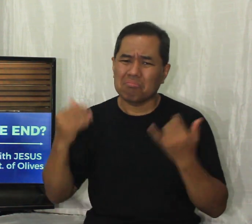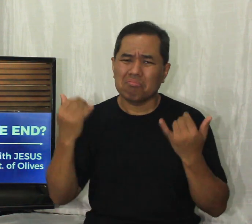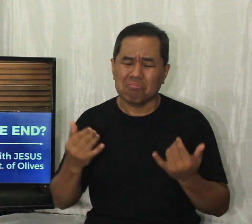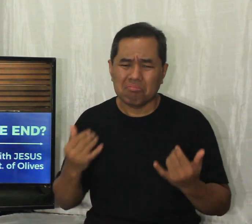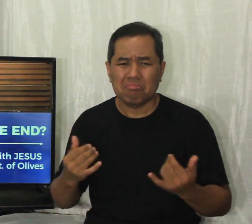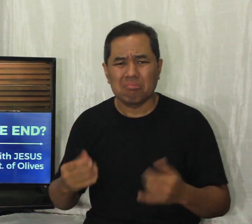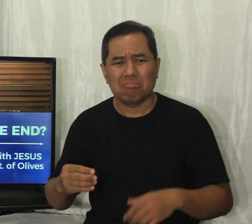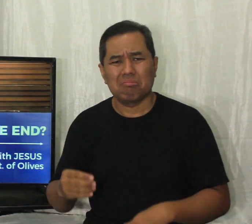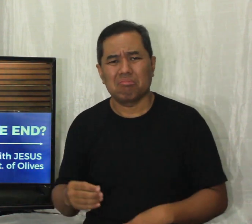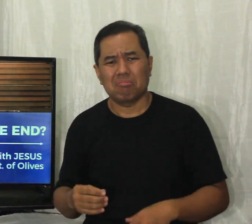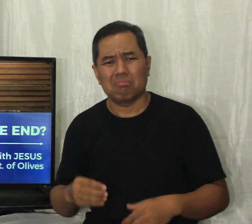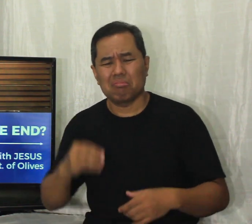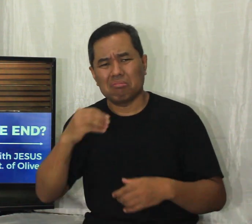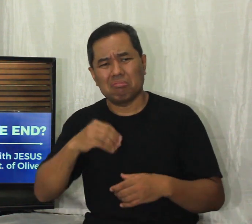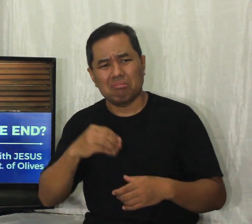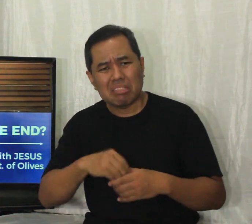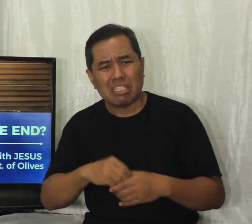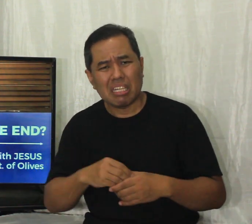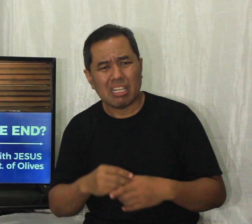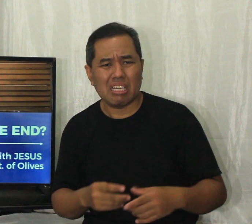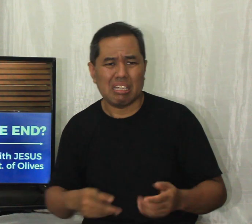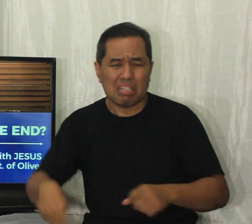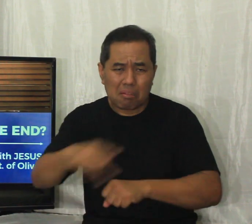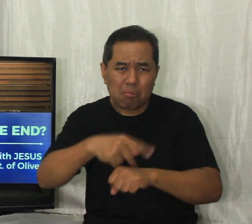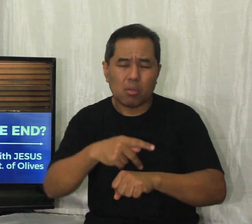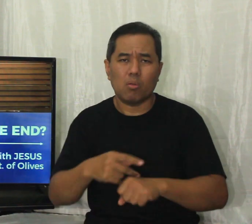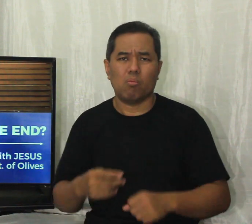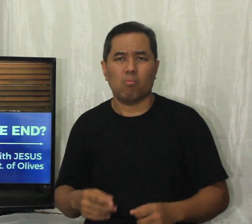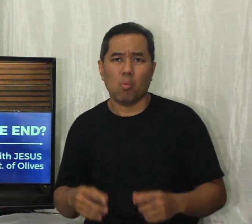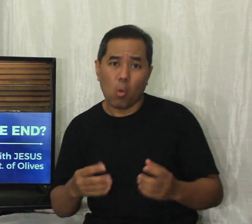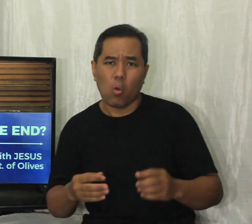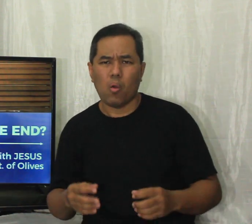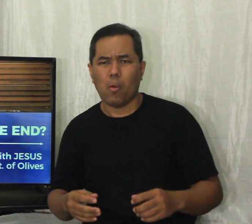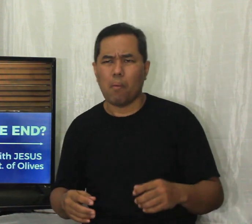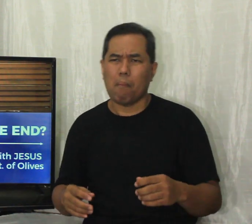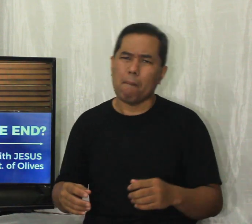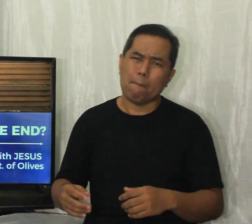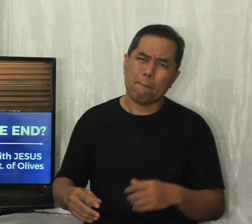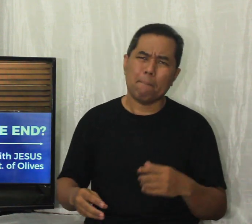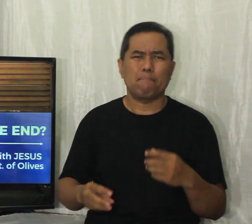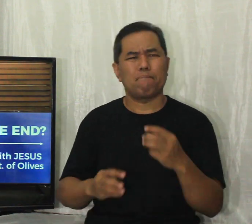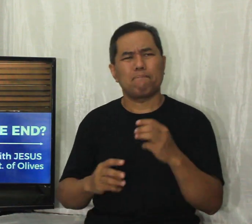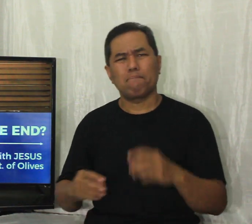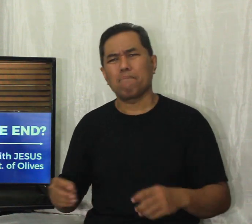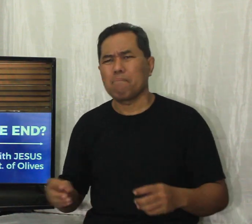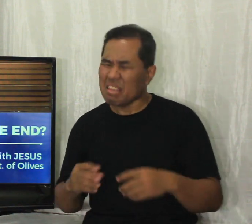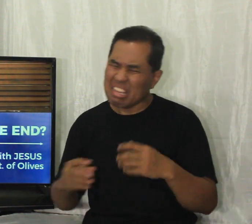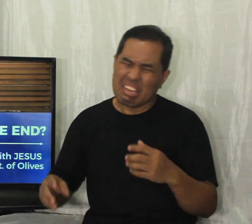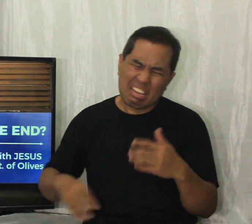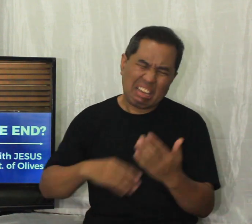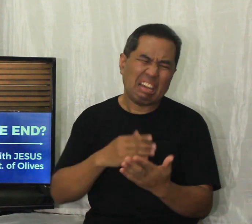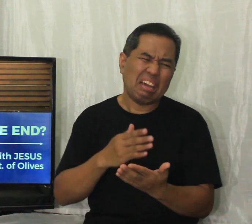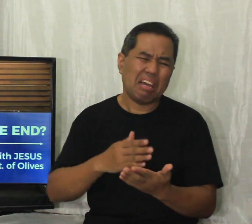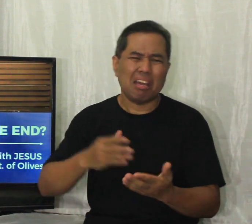in lockdown, or as we call it here in Metro Manila, ECQ. What is ECQ?